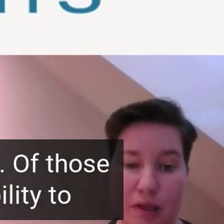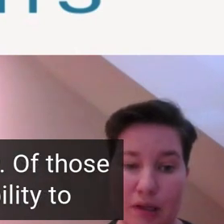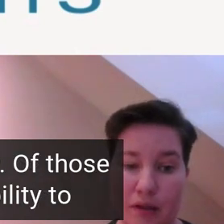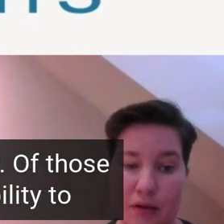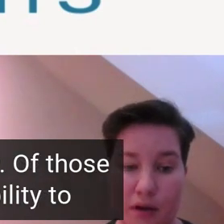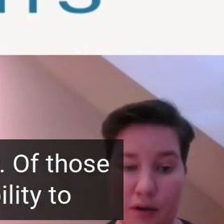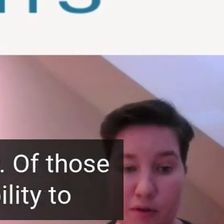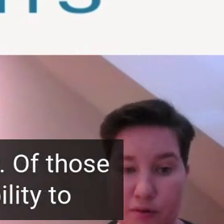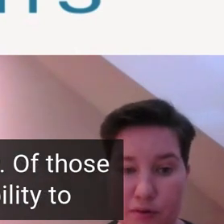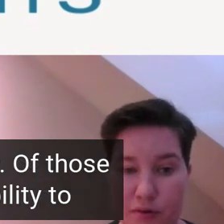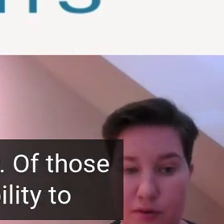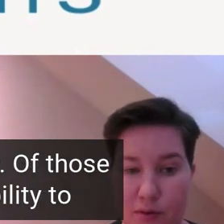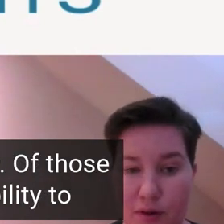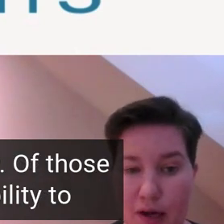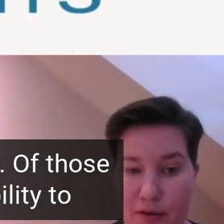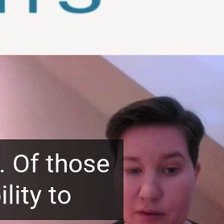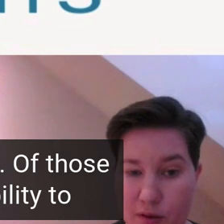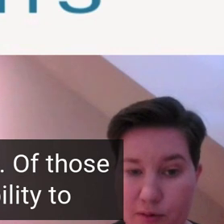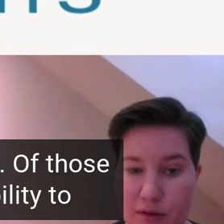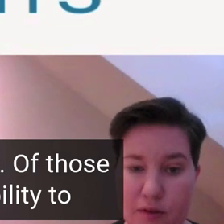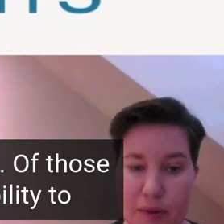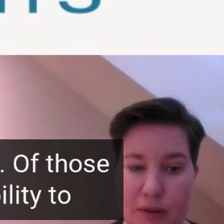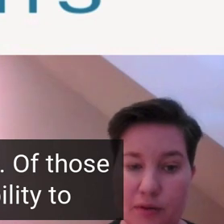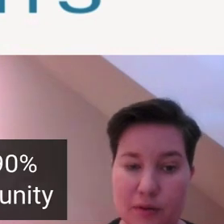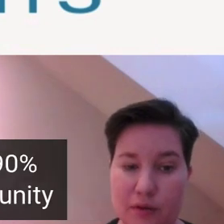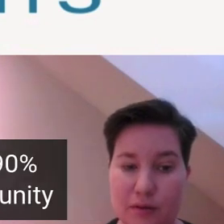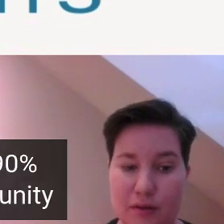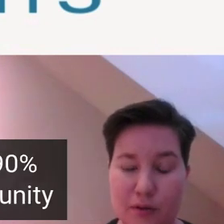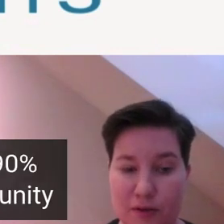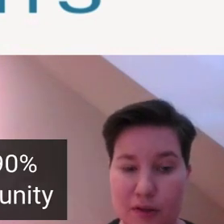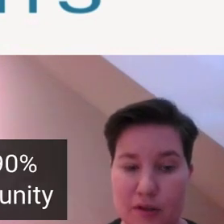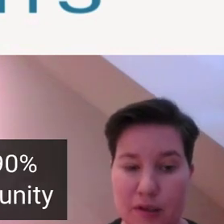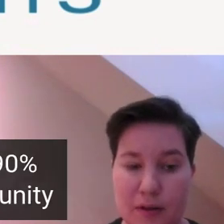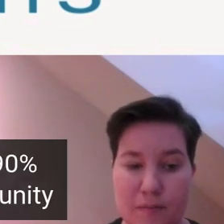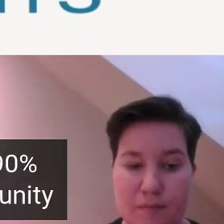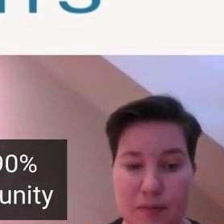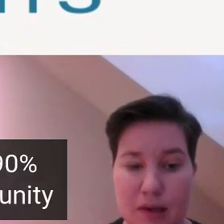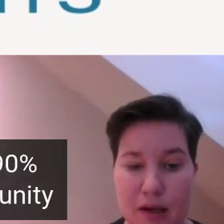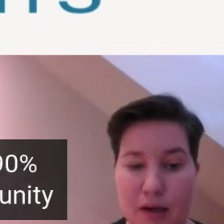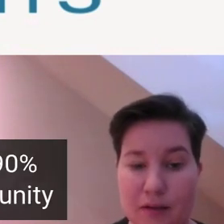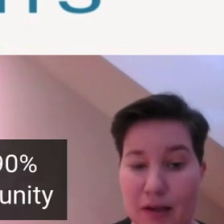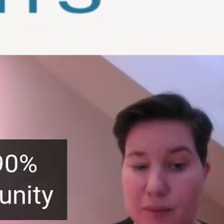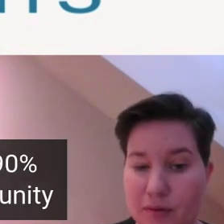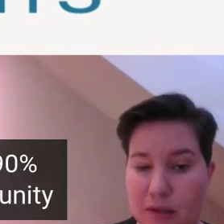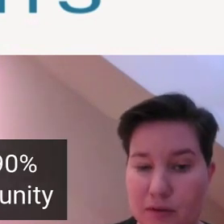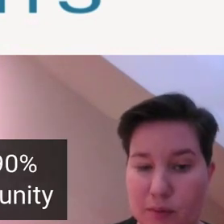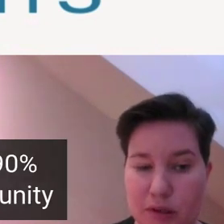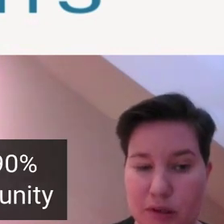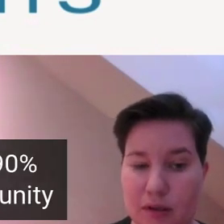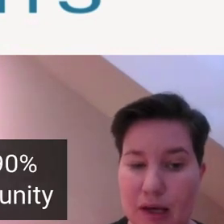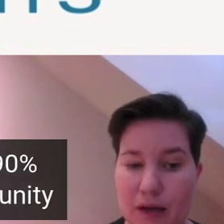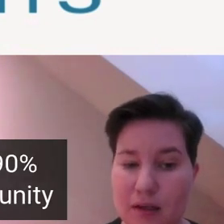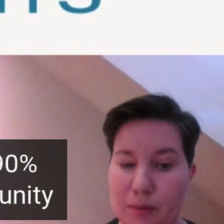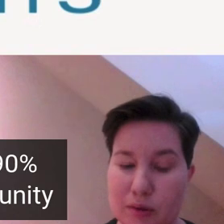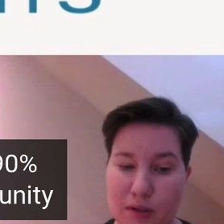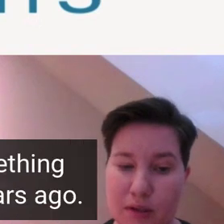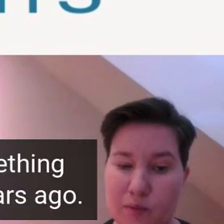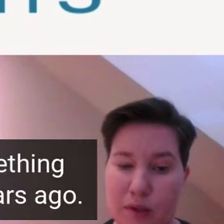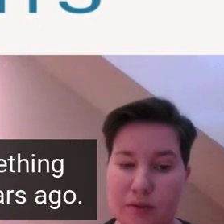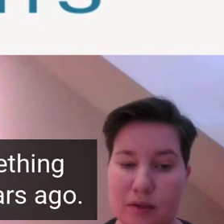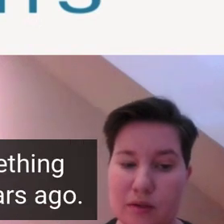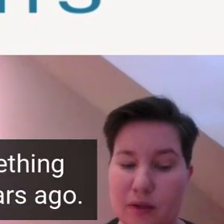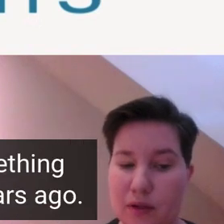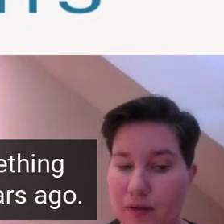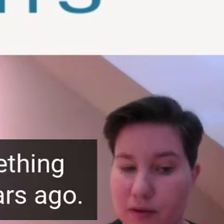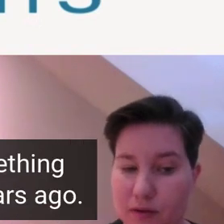students. Of those students who had disclosed their disability to their university, 90% reported that they had the opportunity to